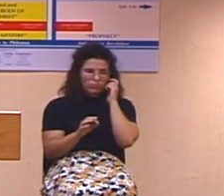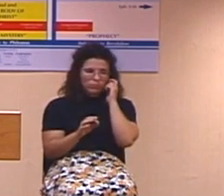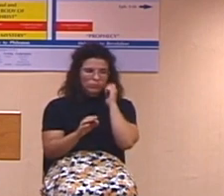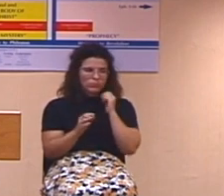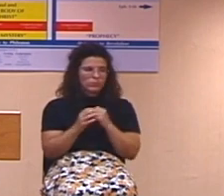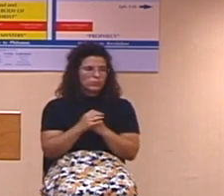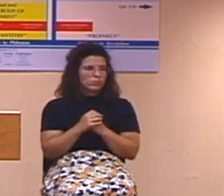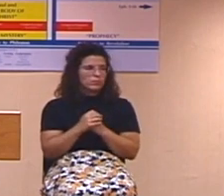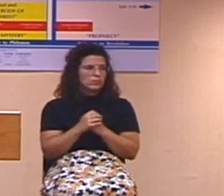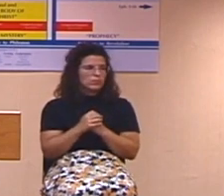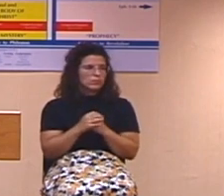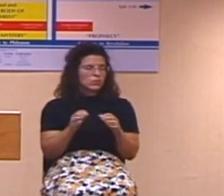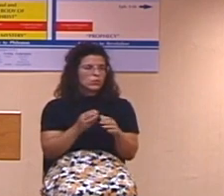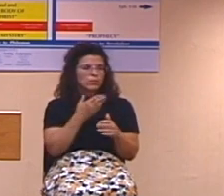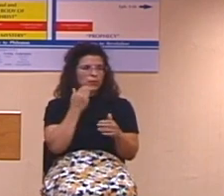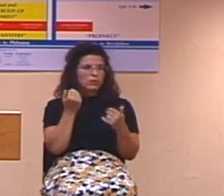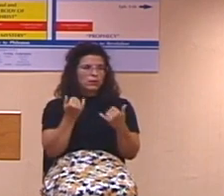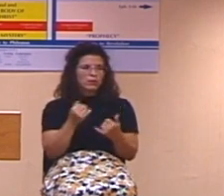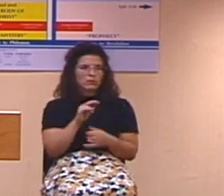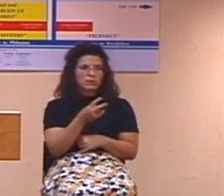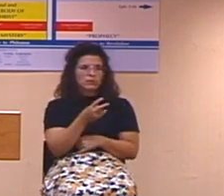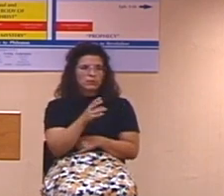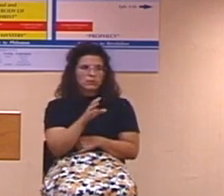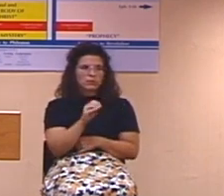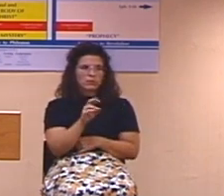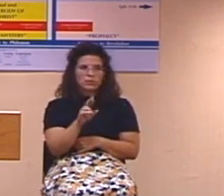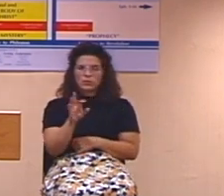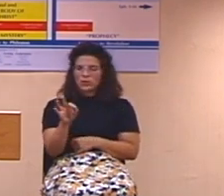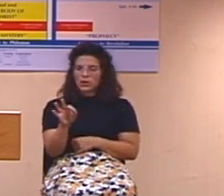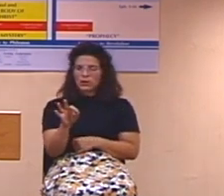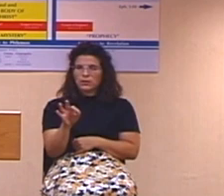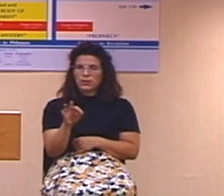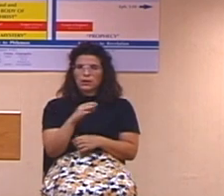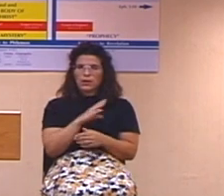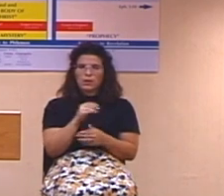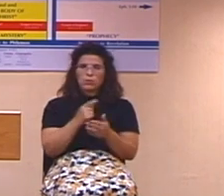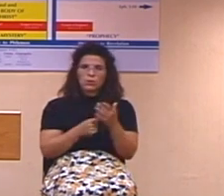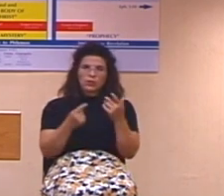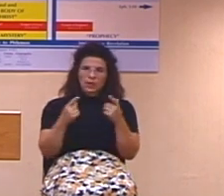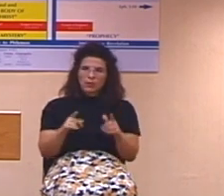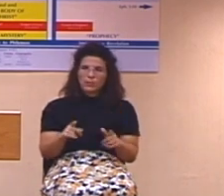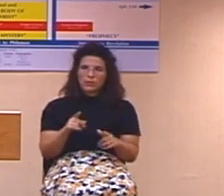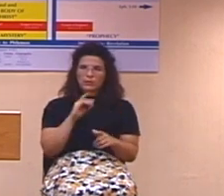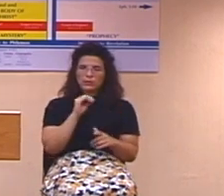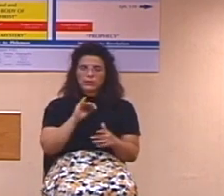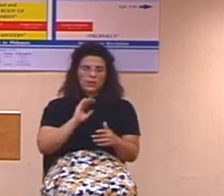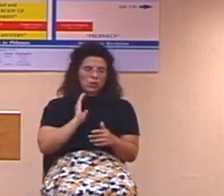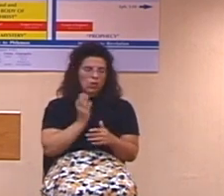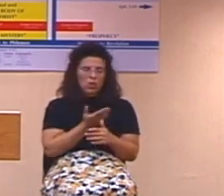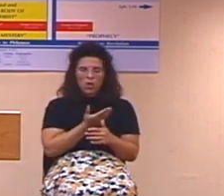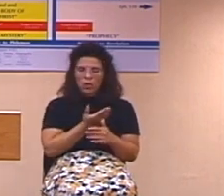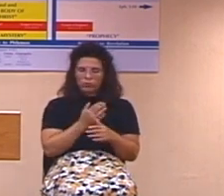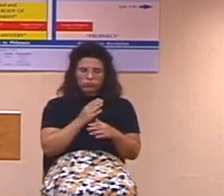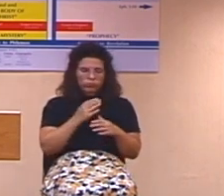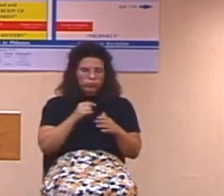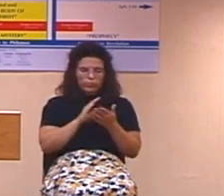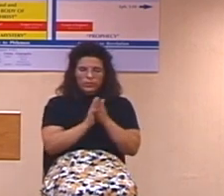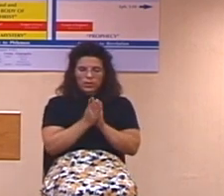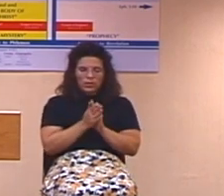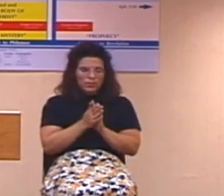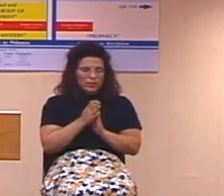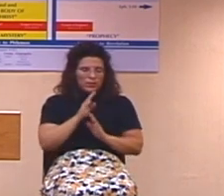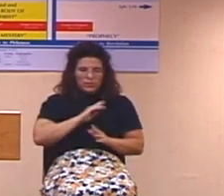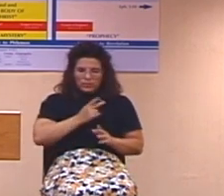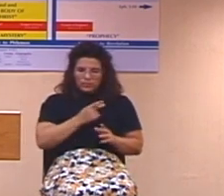And we'll do it a little better now. Look at 2 Corinthians 9. And what happens is we get all balled up, and you know what we begin to